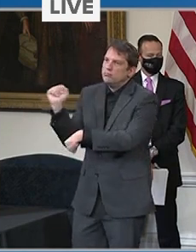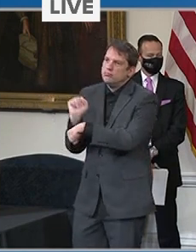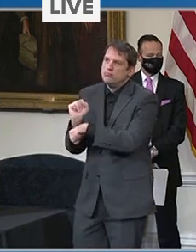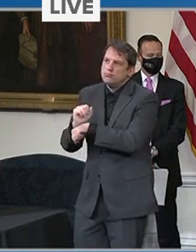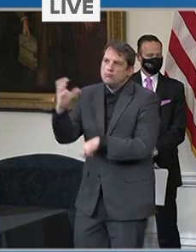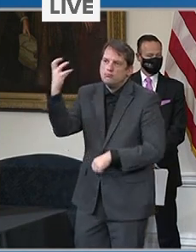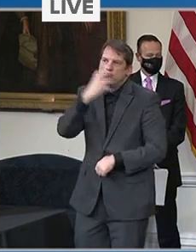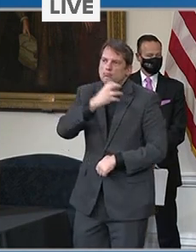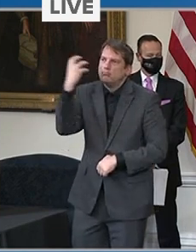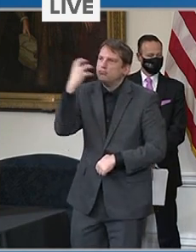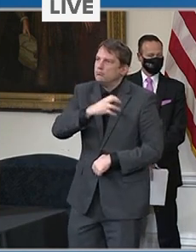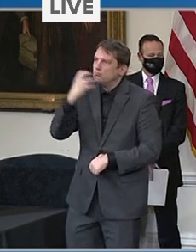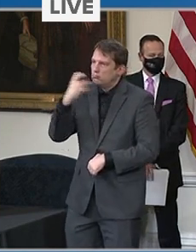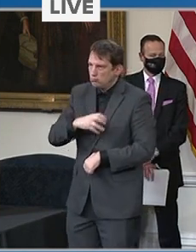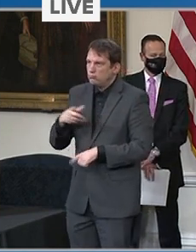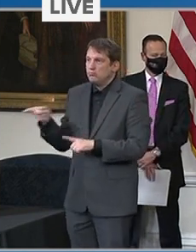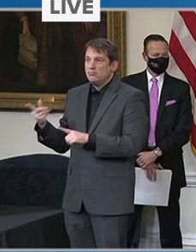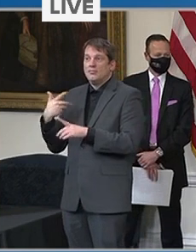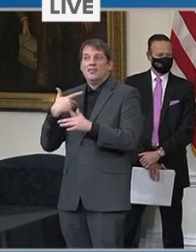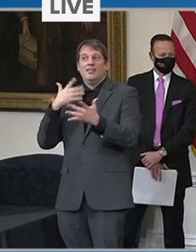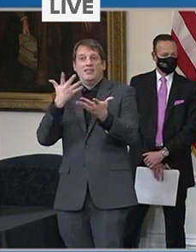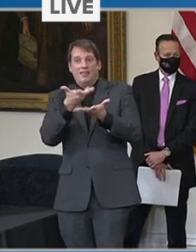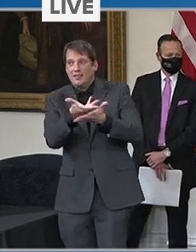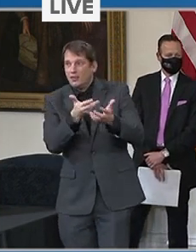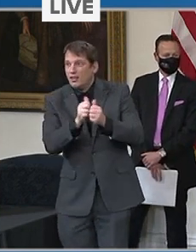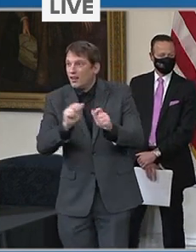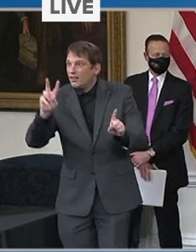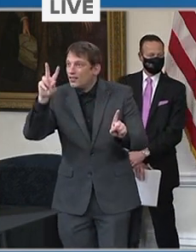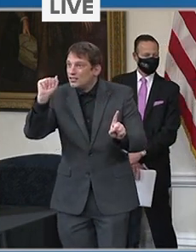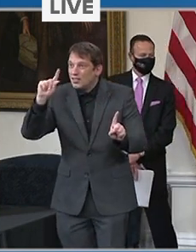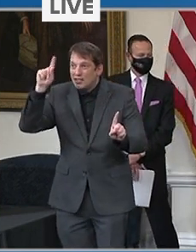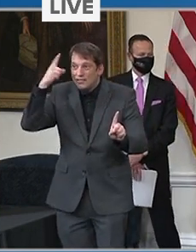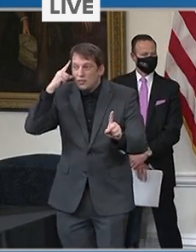Ralph Northam and Washington, D.C. Mayor Muriel